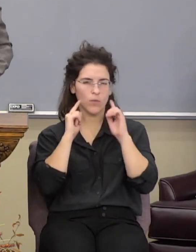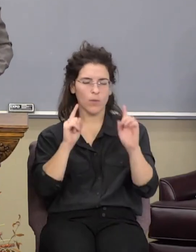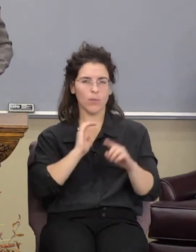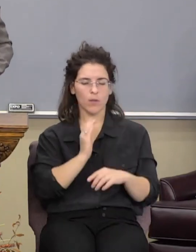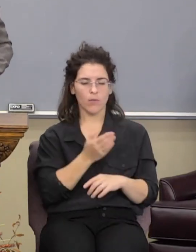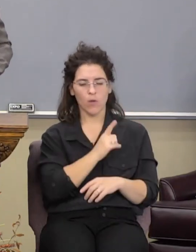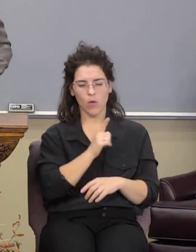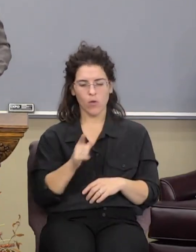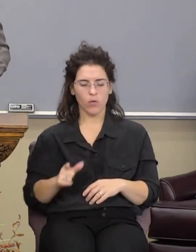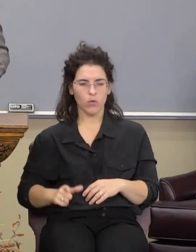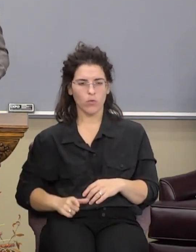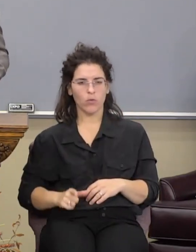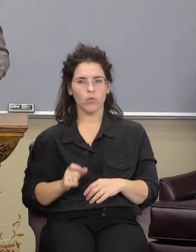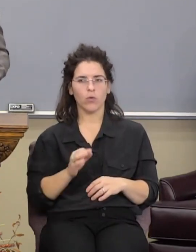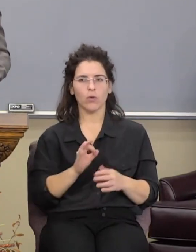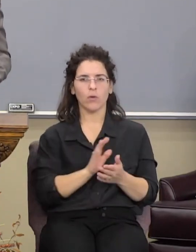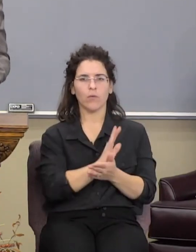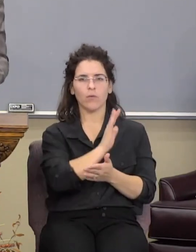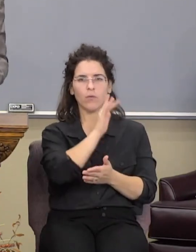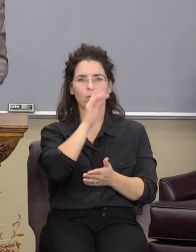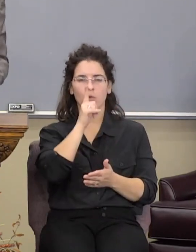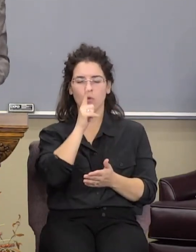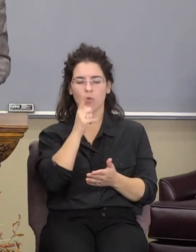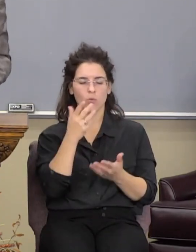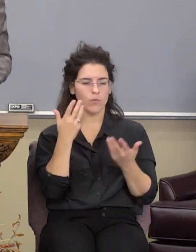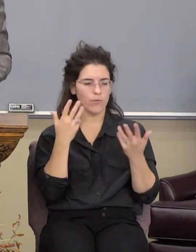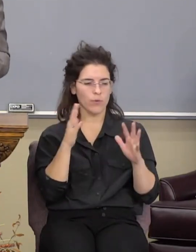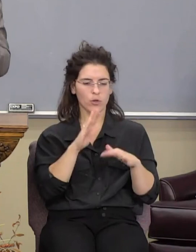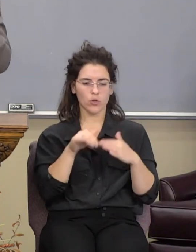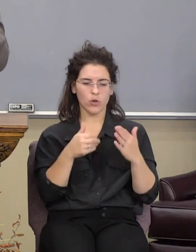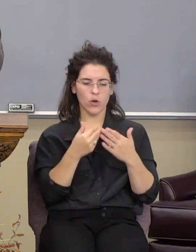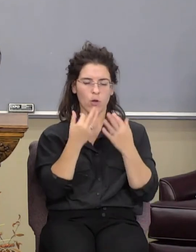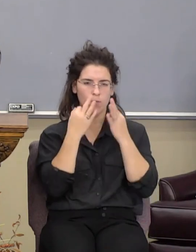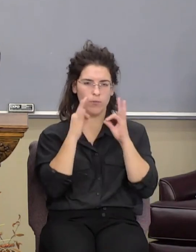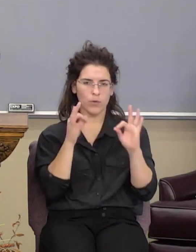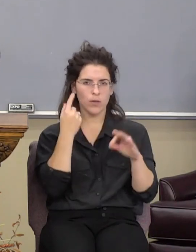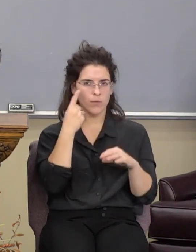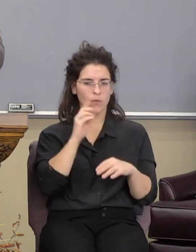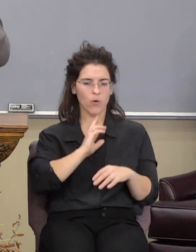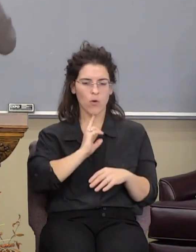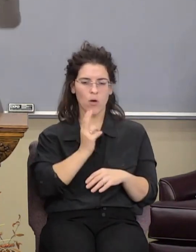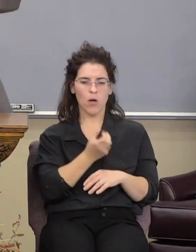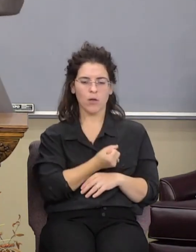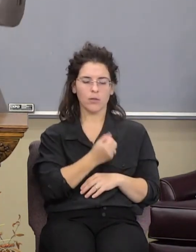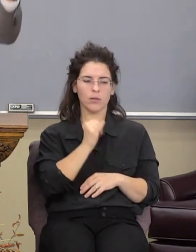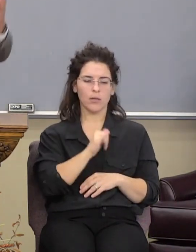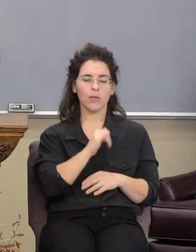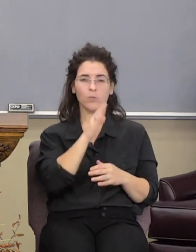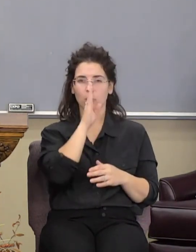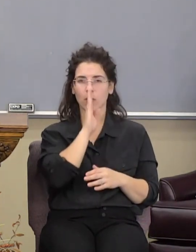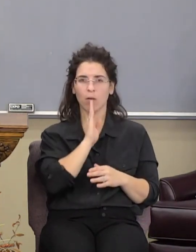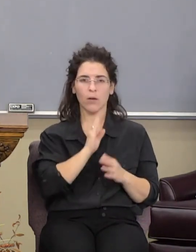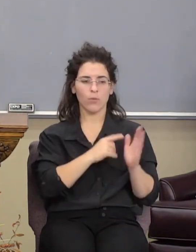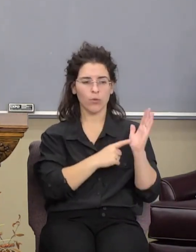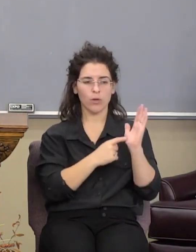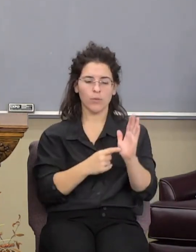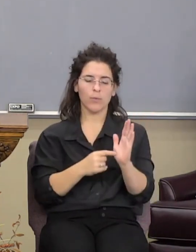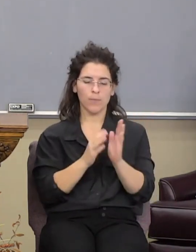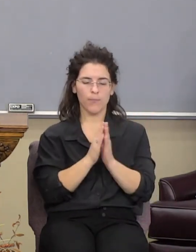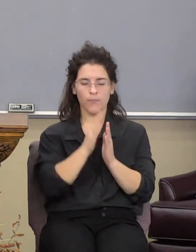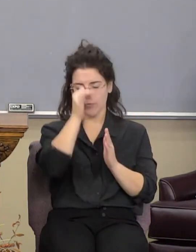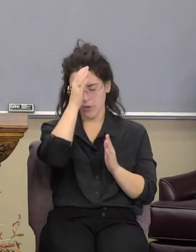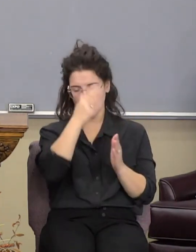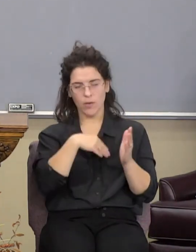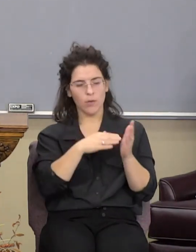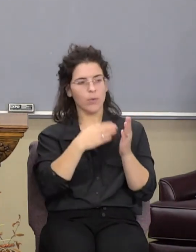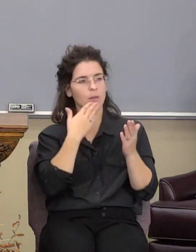our Lord of glory, who does it all freely for us. That's what God's going to put on display. Father, again, we